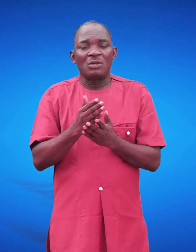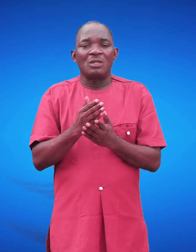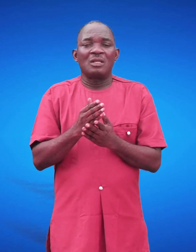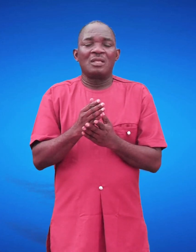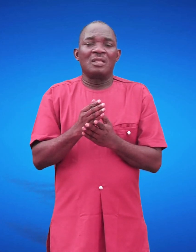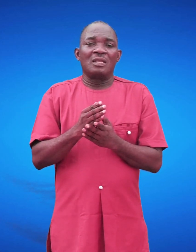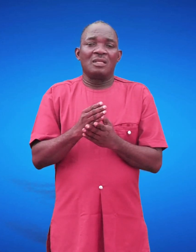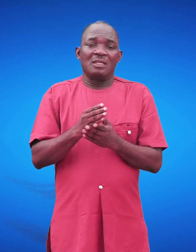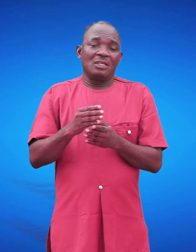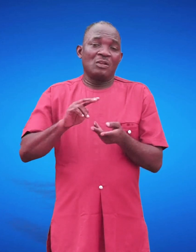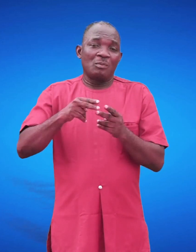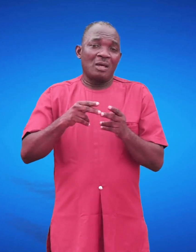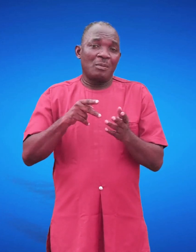number